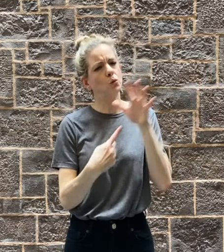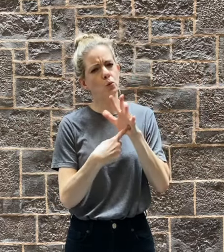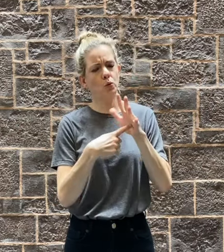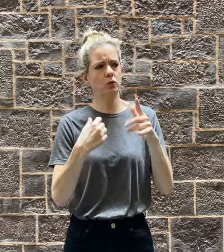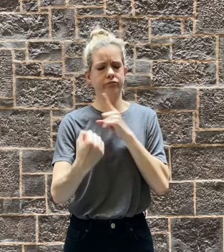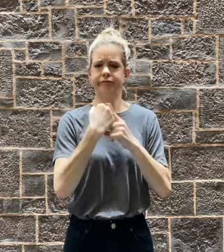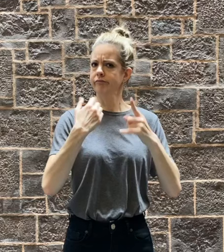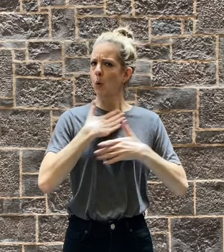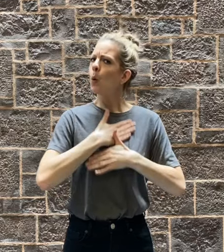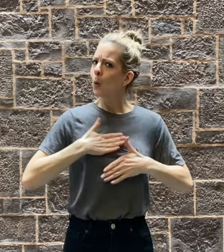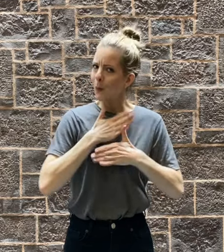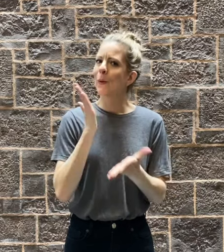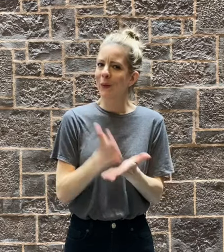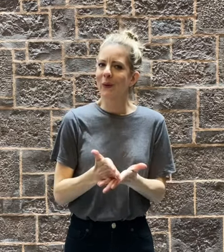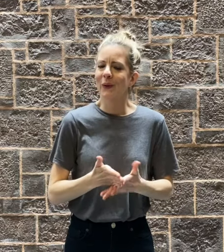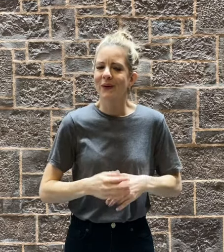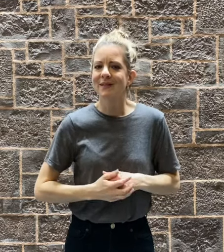topics.